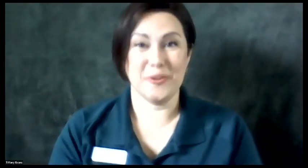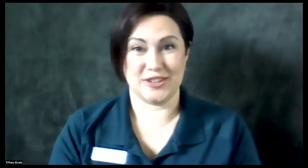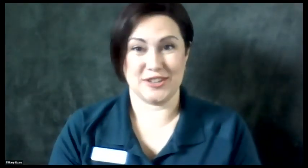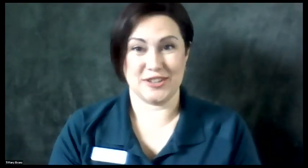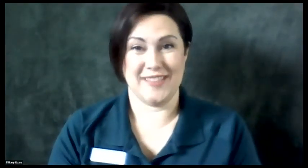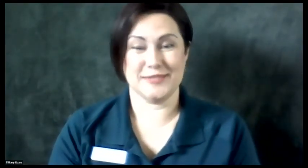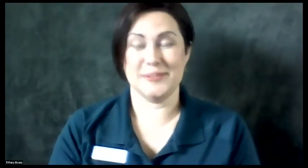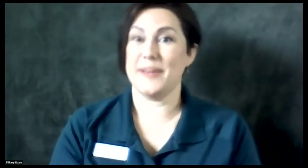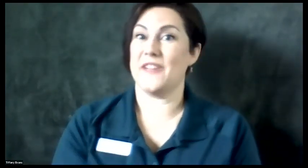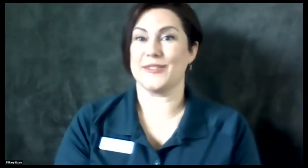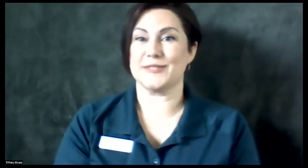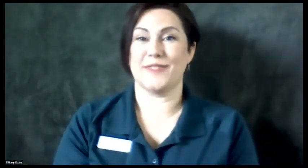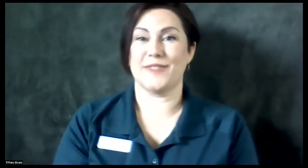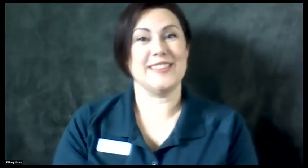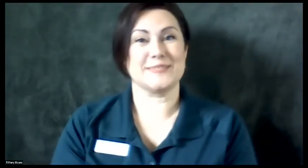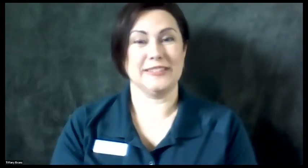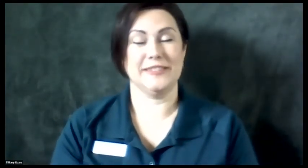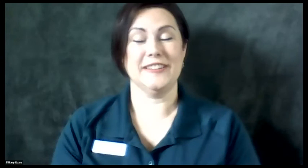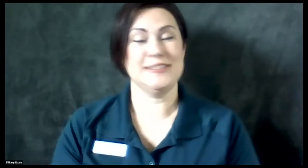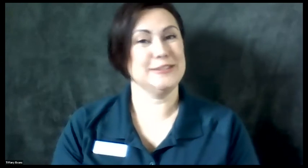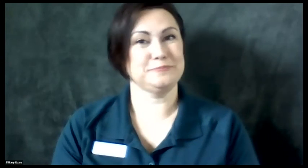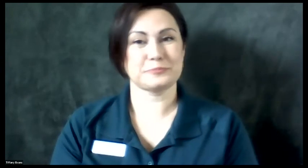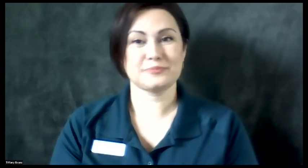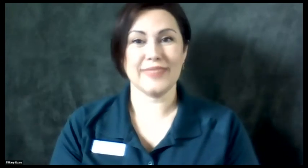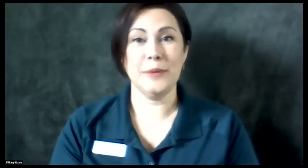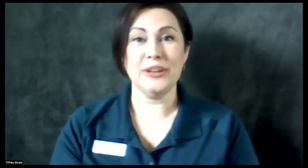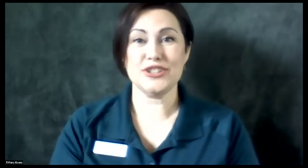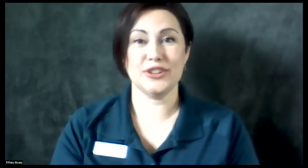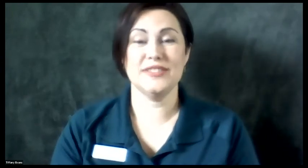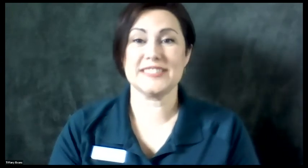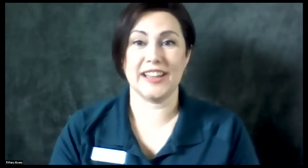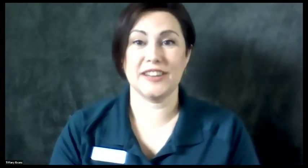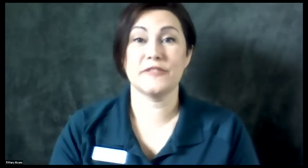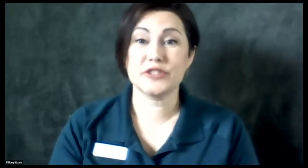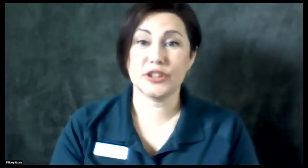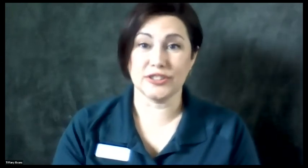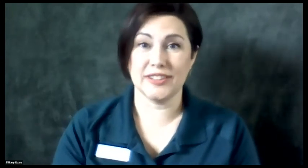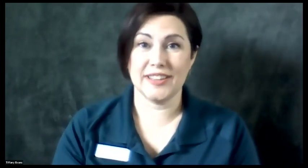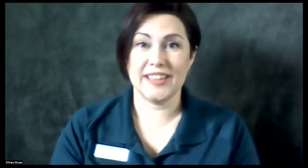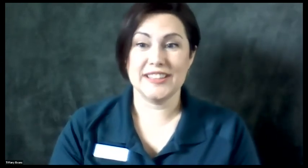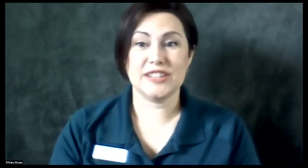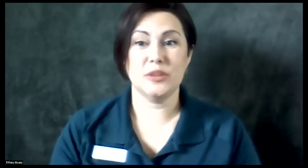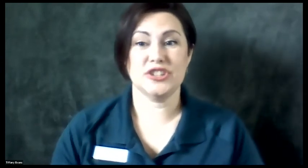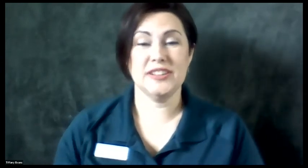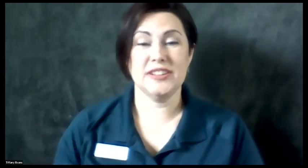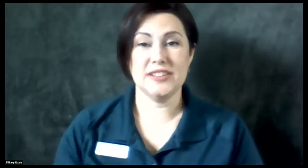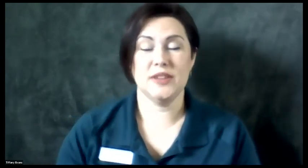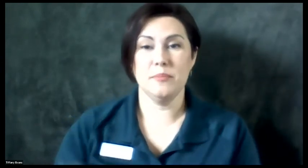you, and this one is my favorite so far. I think it's really fun to do. I'm going to show you the sign for turtle. So what you're going to do,